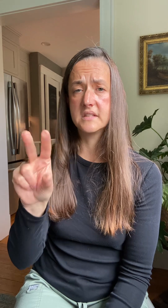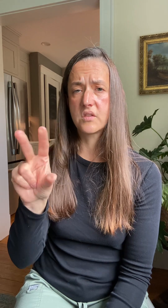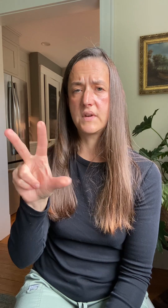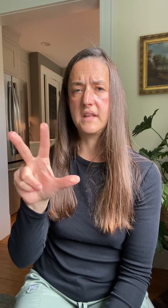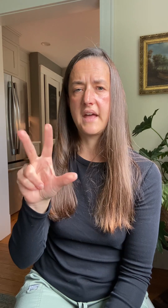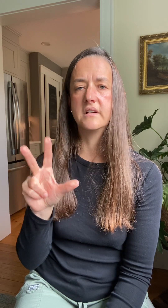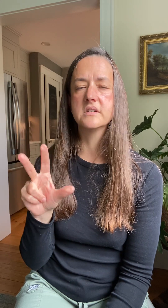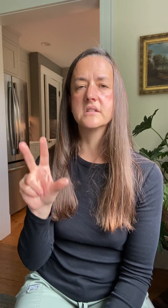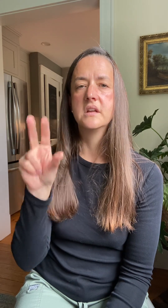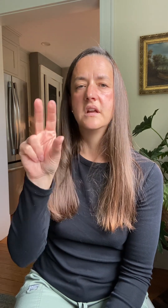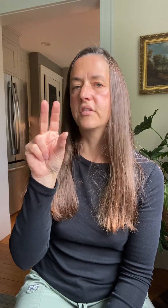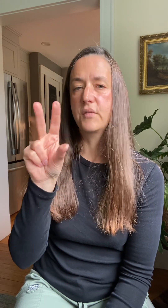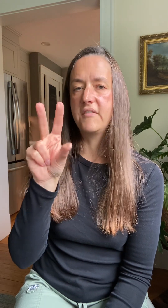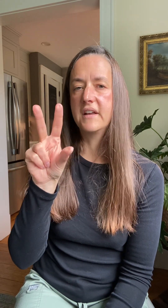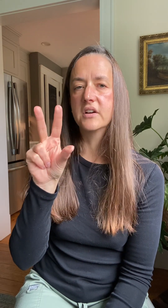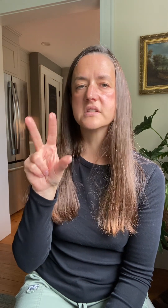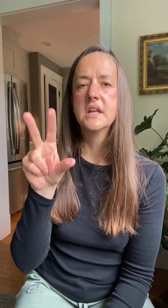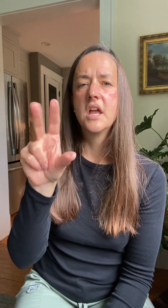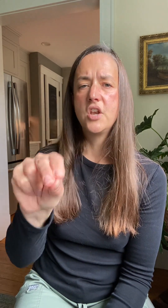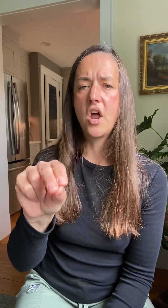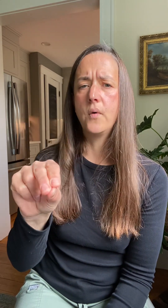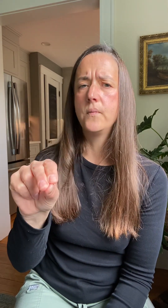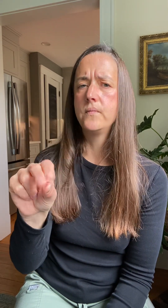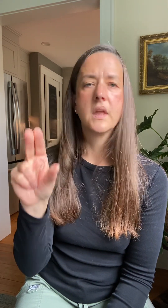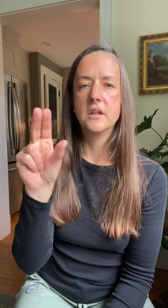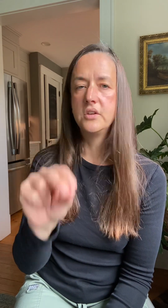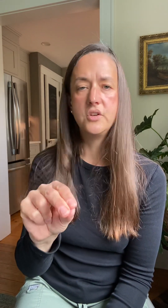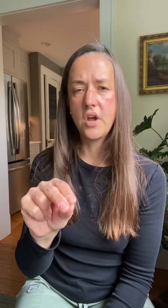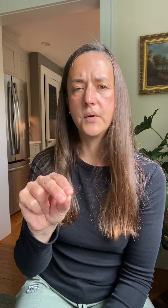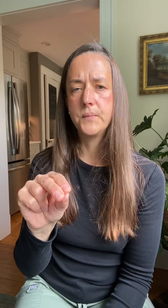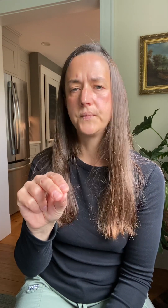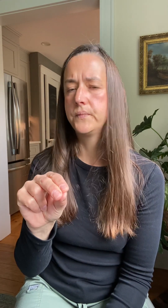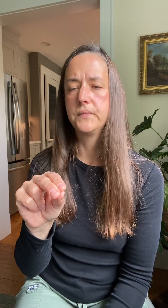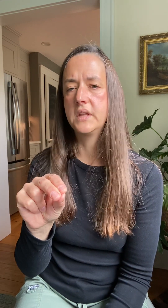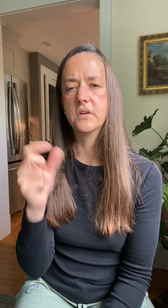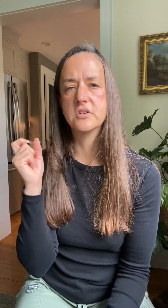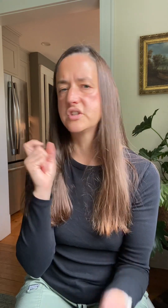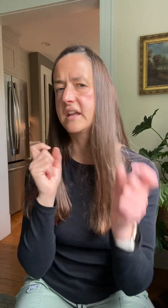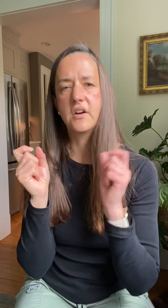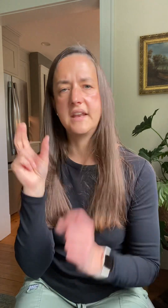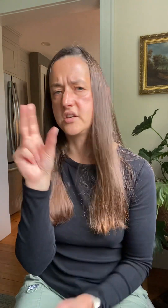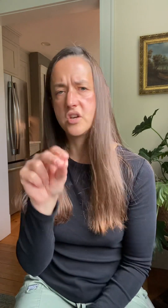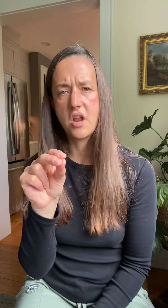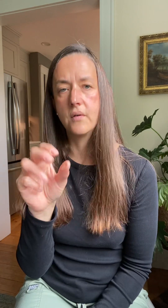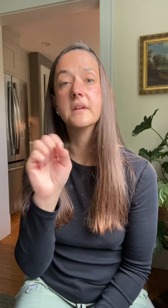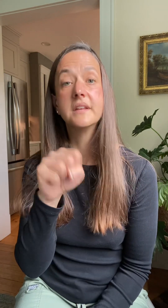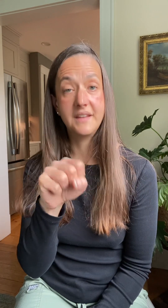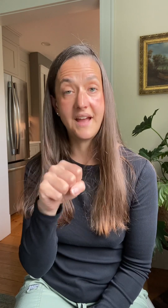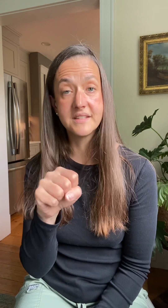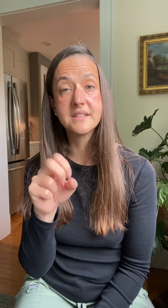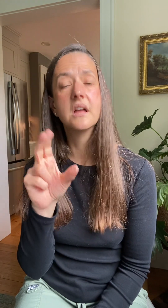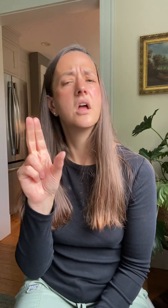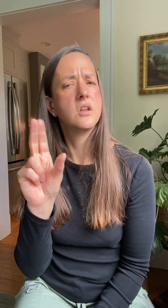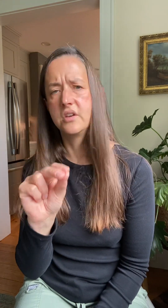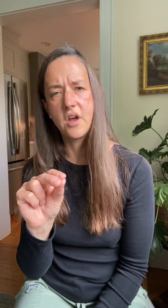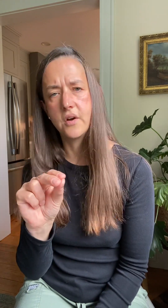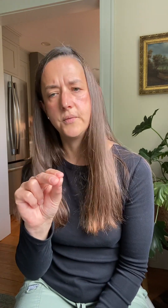3 letters or 3 fingers. No, no. And you can shake your head, no, yes, no.